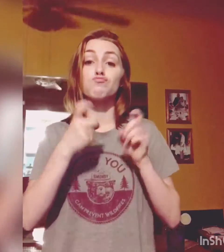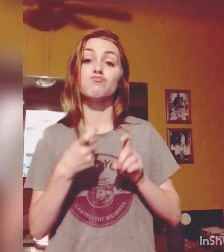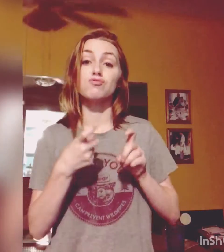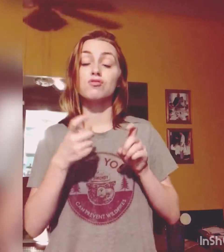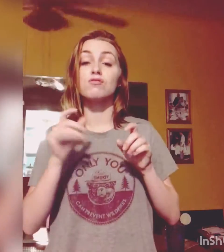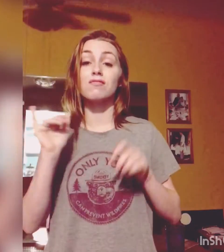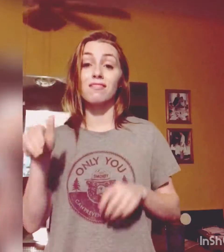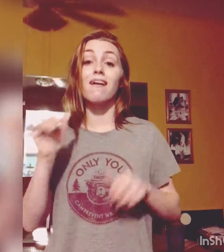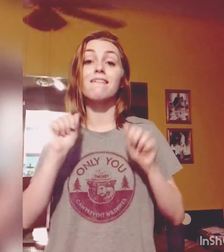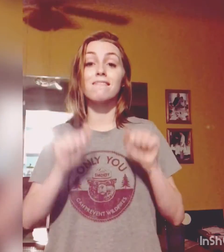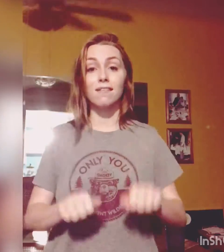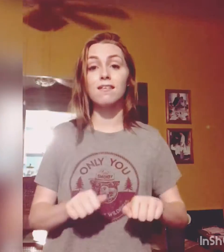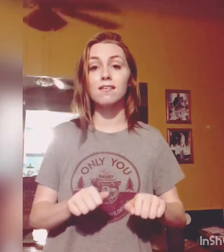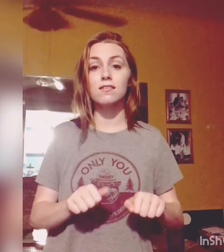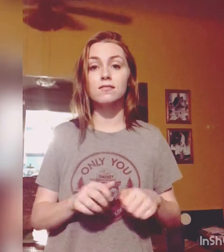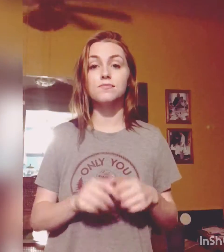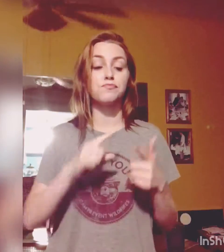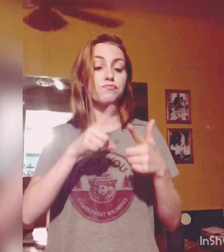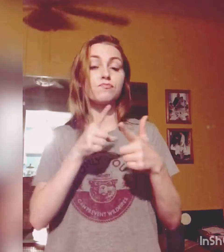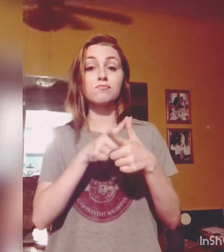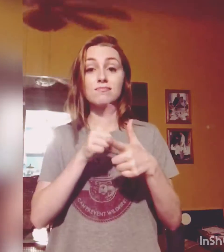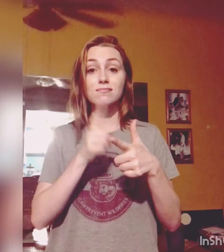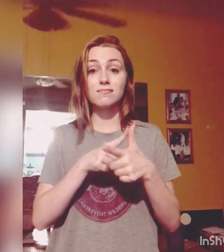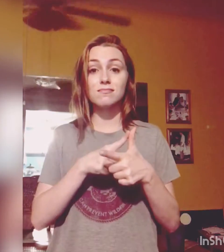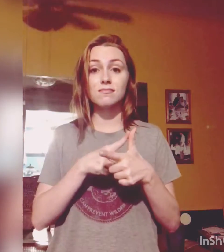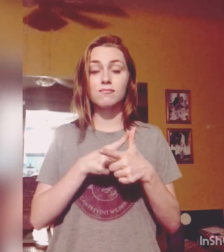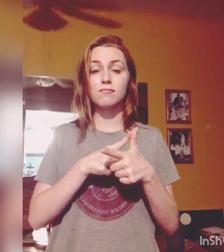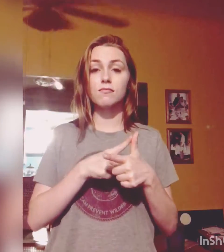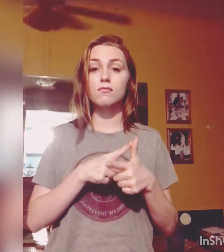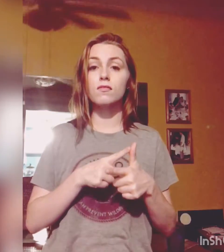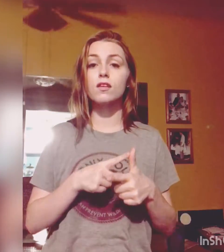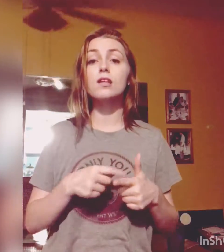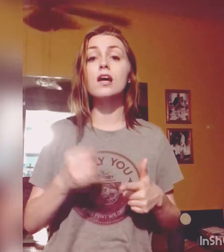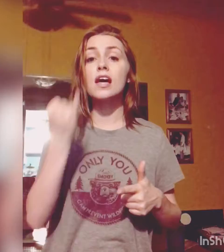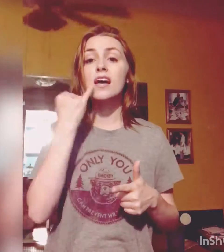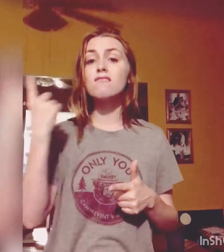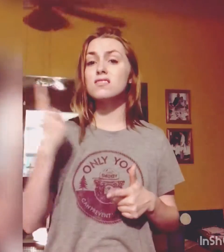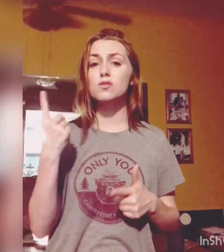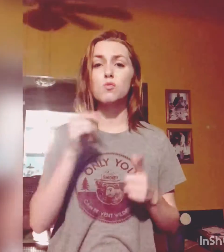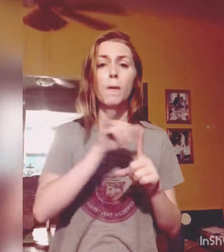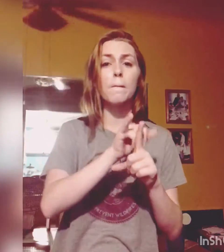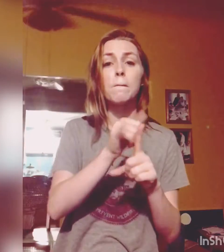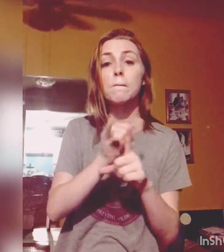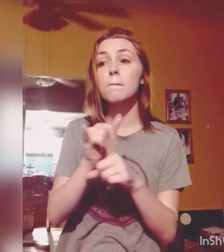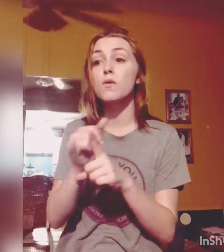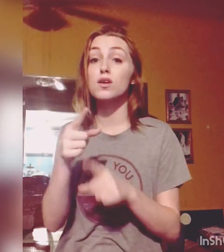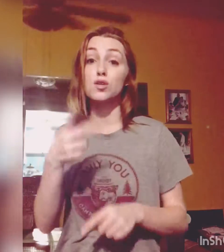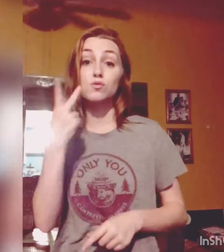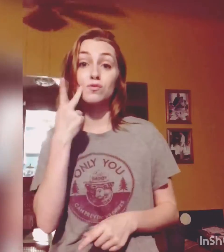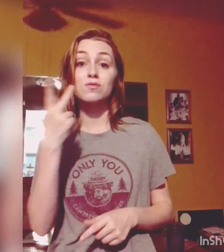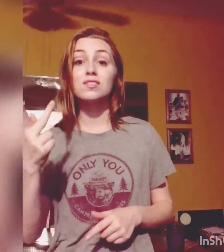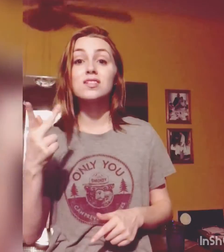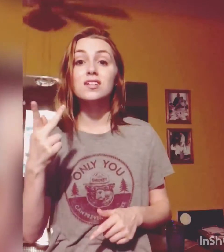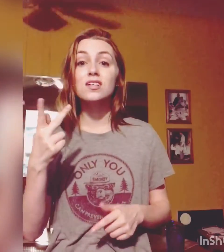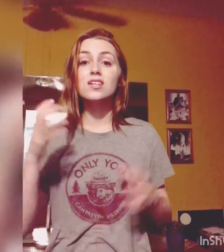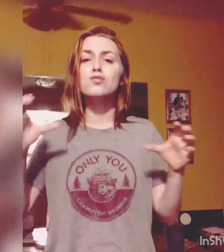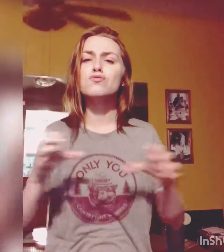can all do. First, don't just stand by the sidelines when you see someone getting hurt. If someone is being abused online, do